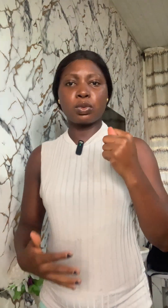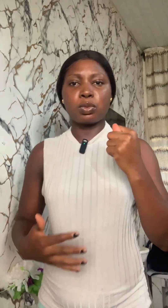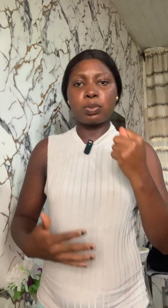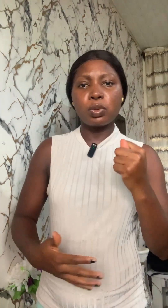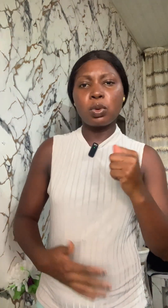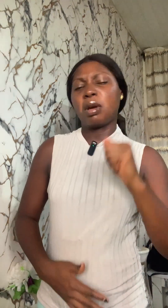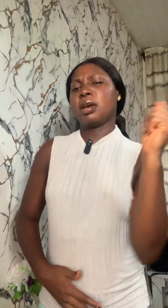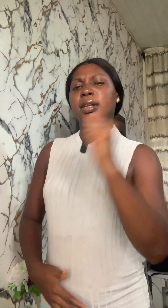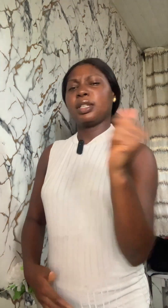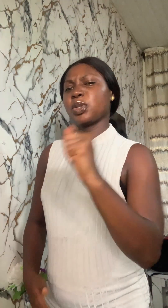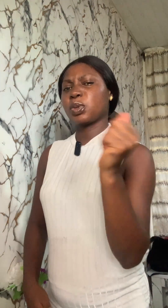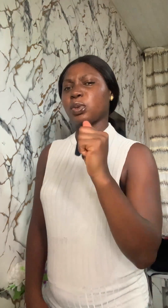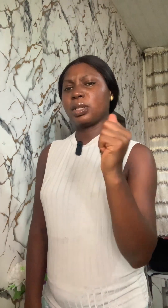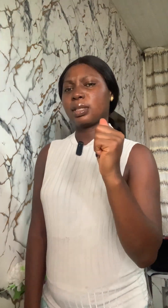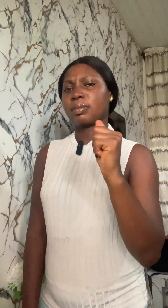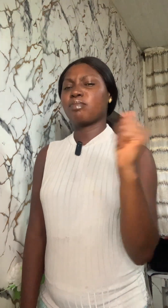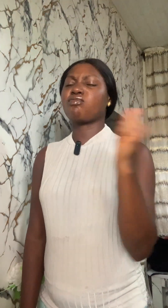to poo, they just do this.